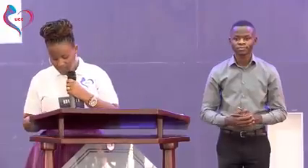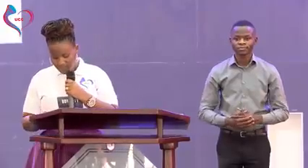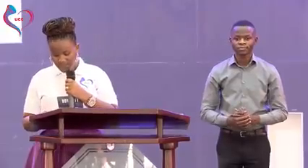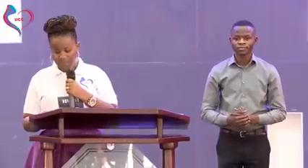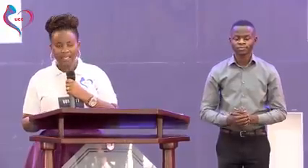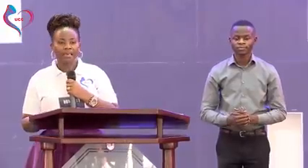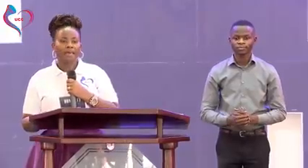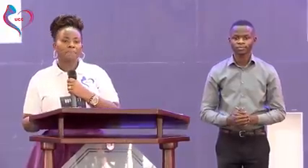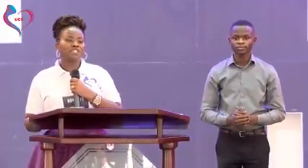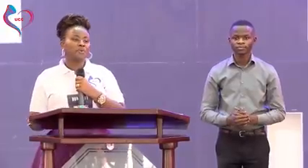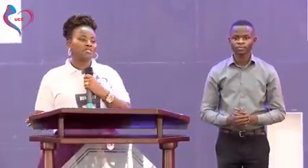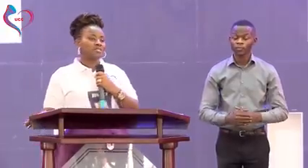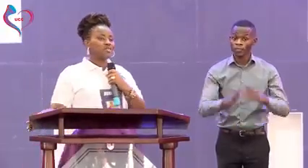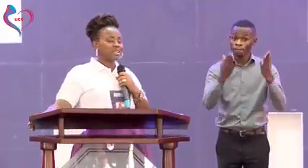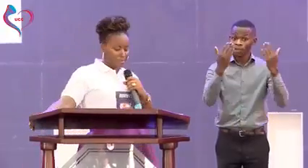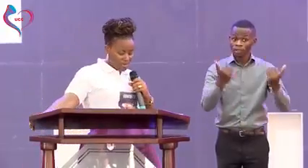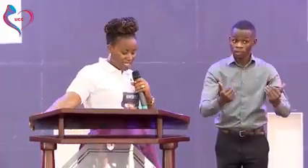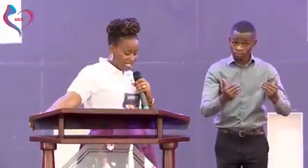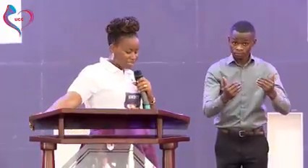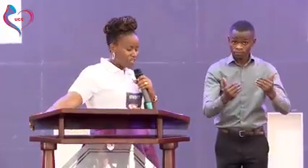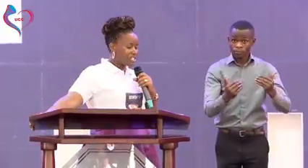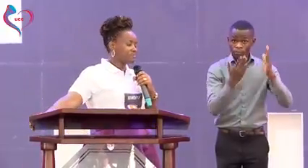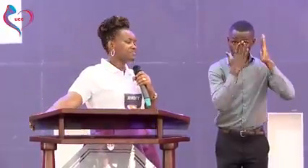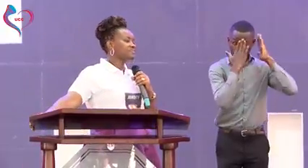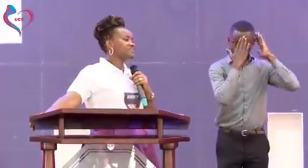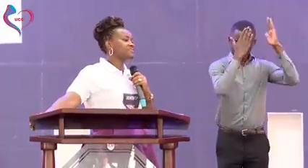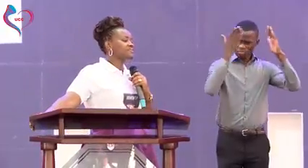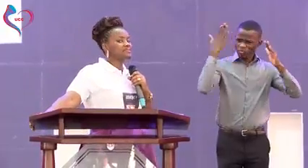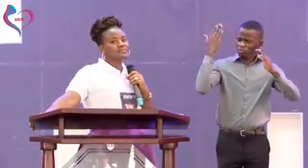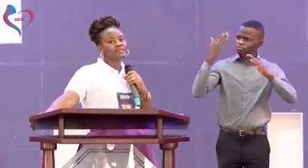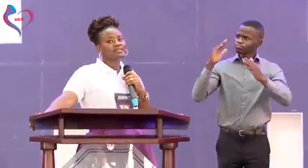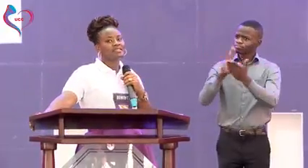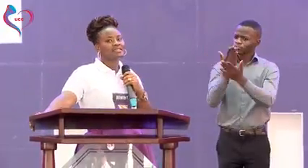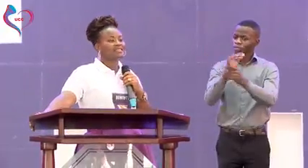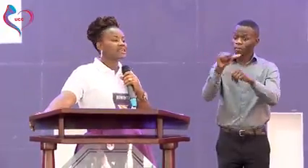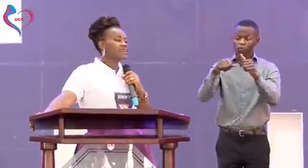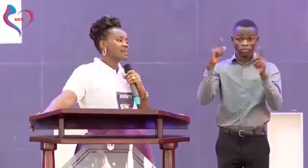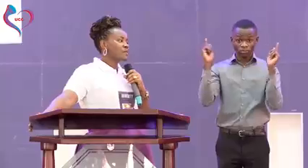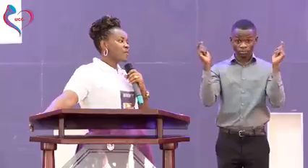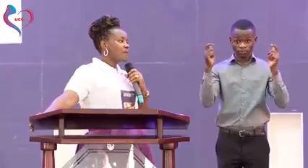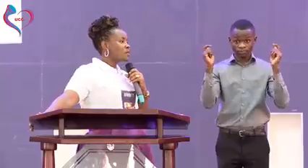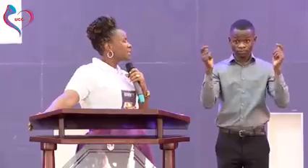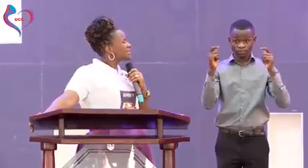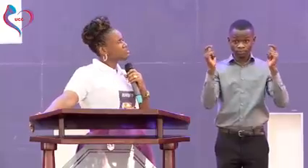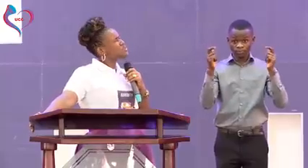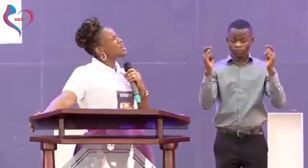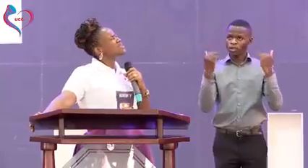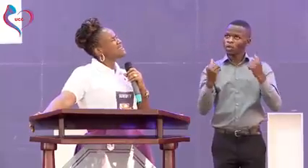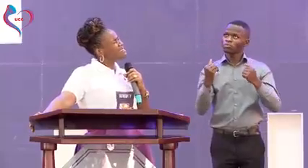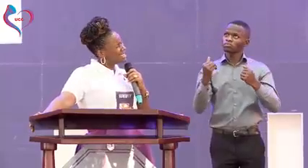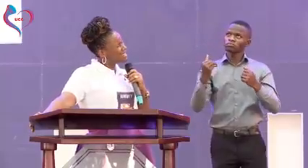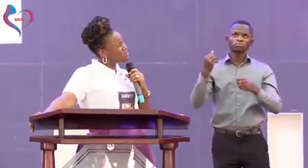kaliwa. Bishop was always talking about a testimony. Bulijjo mulabirizi ayogeranga ku bujulizi. One